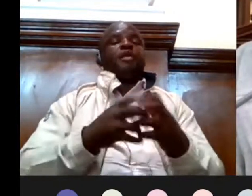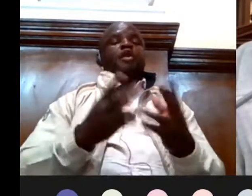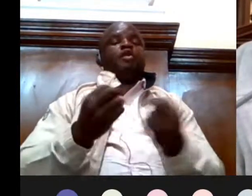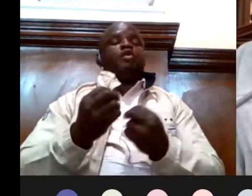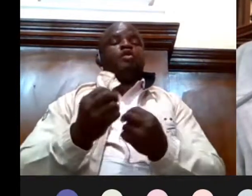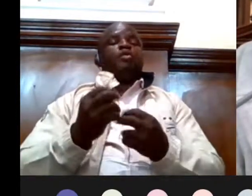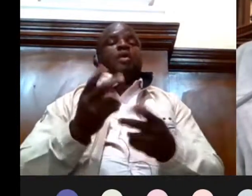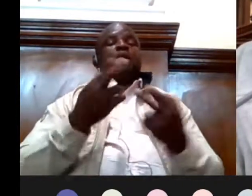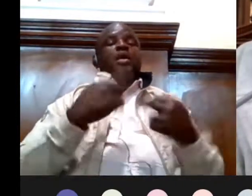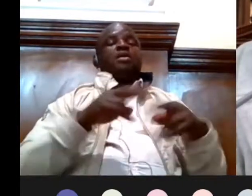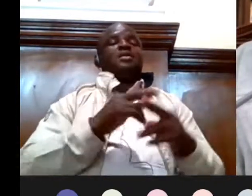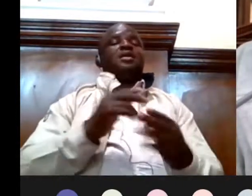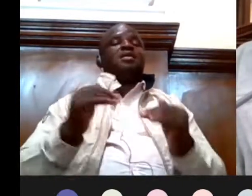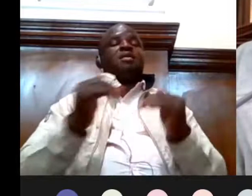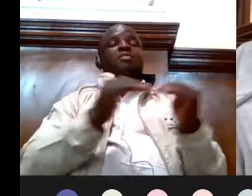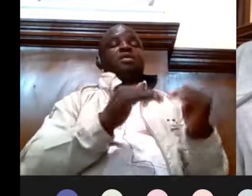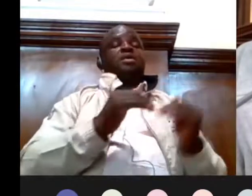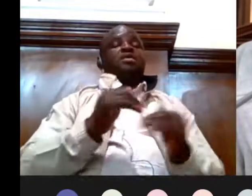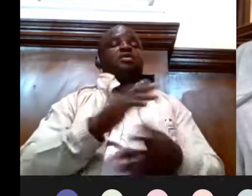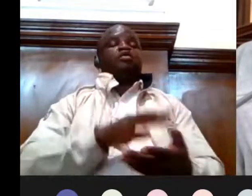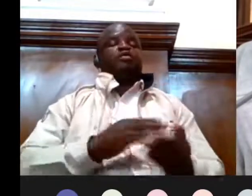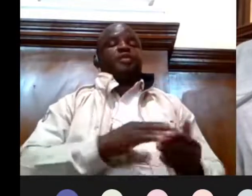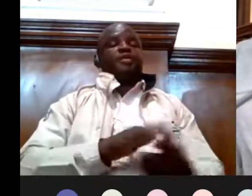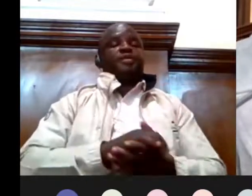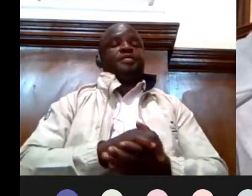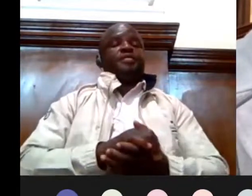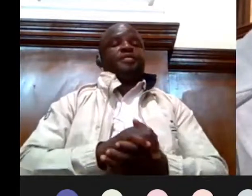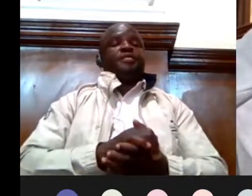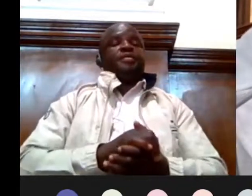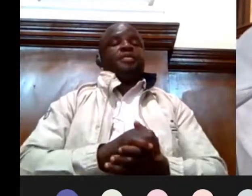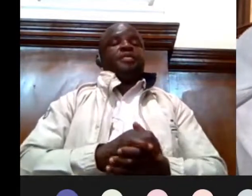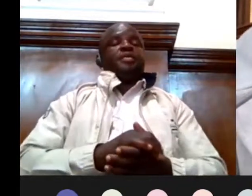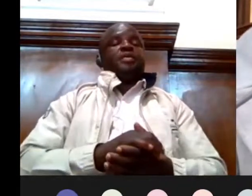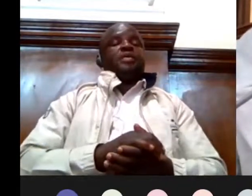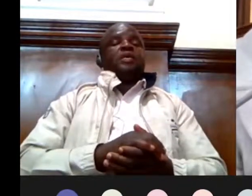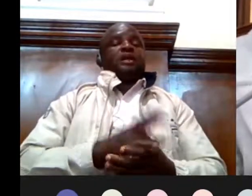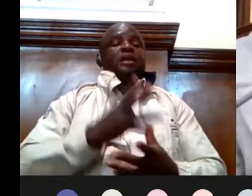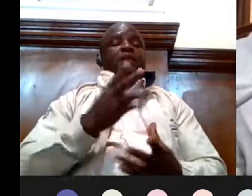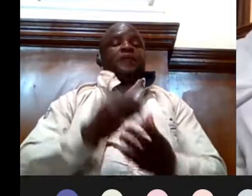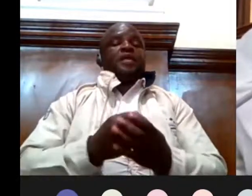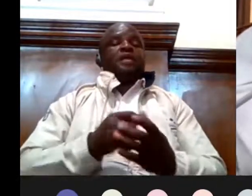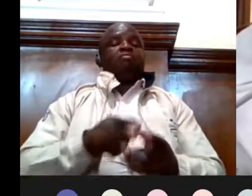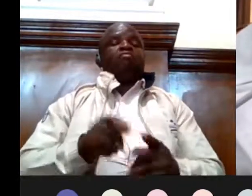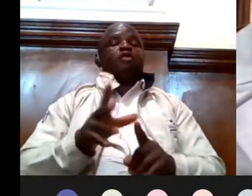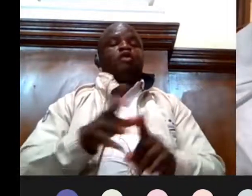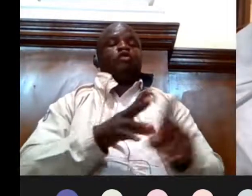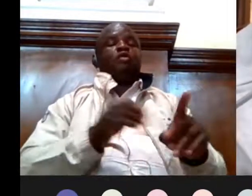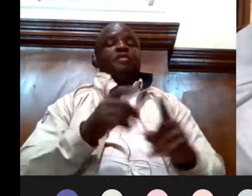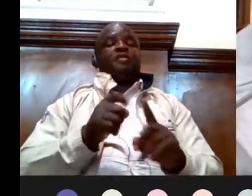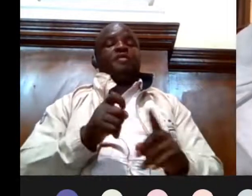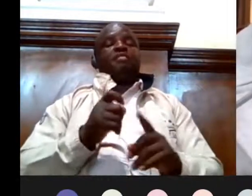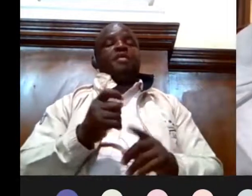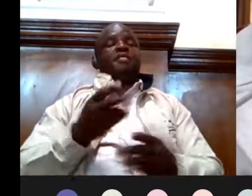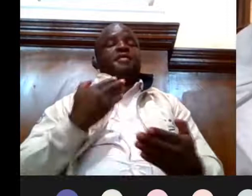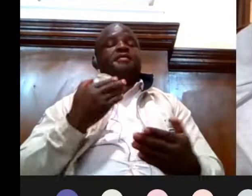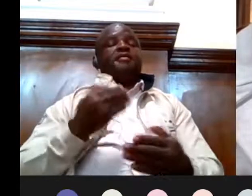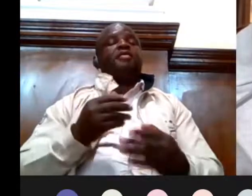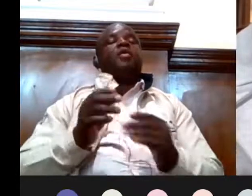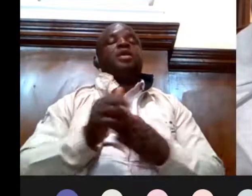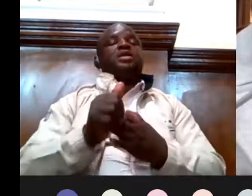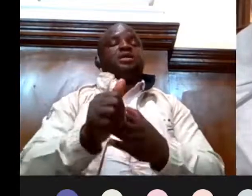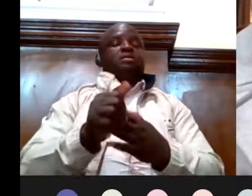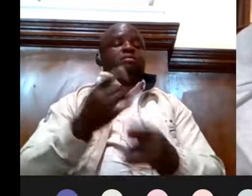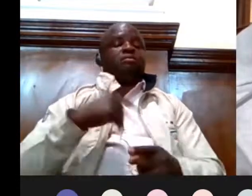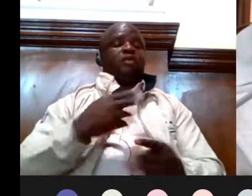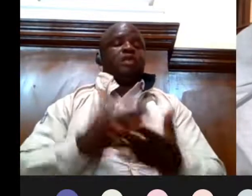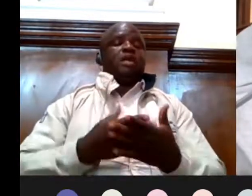society. Reflect on this foundation laid by our former leaders so as to be able to move forward